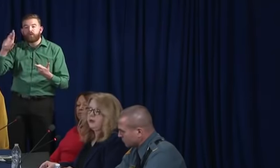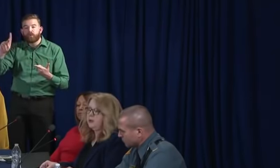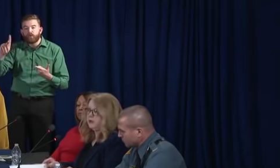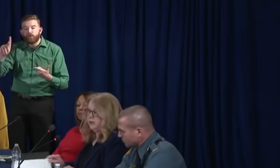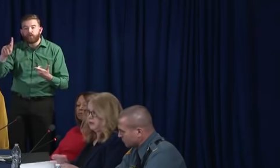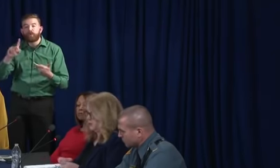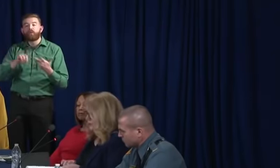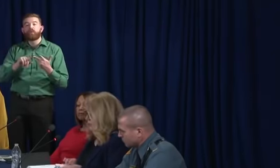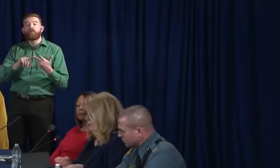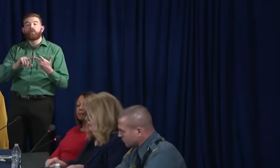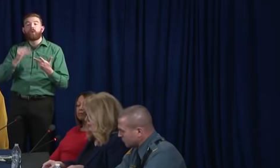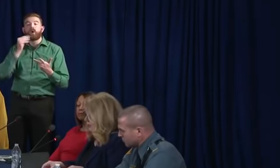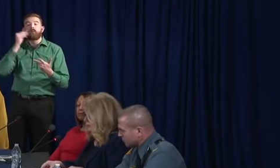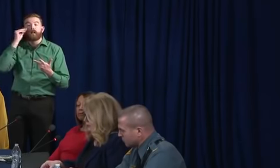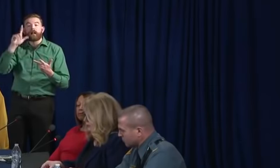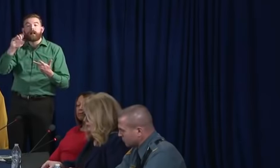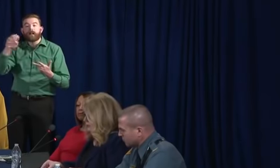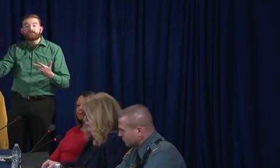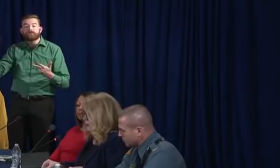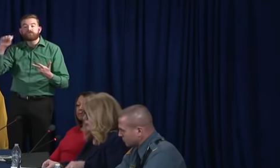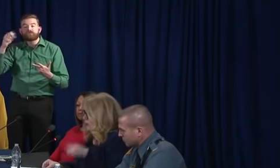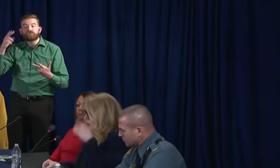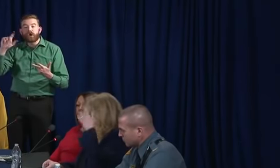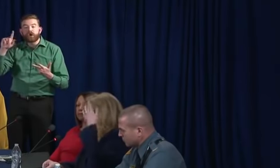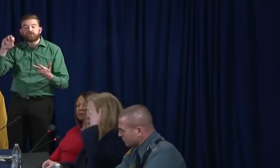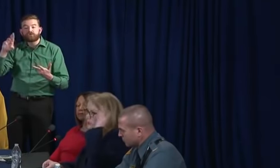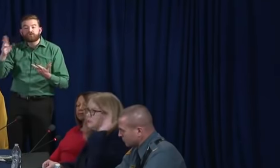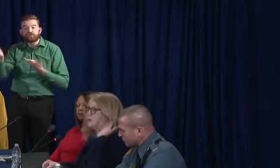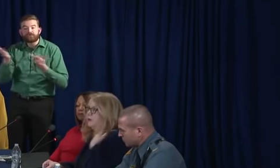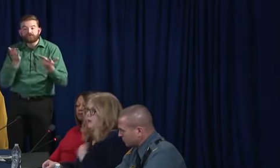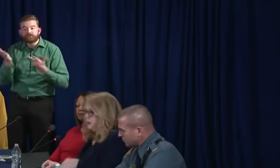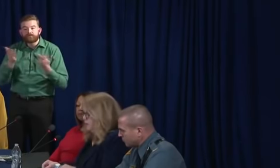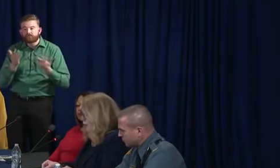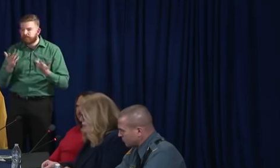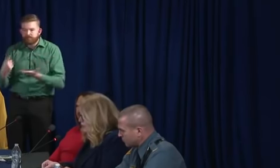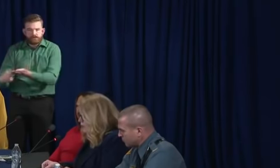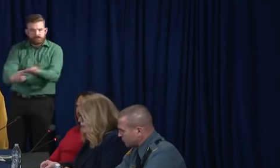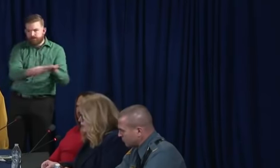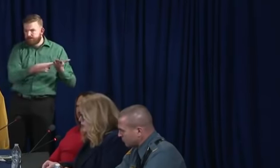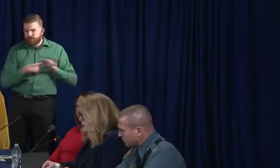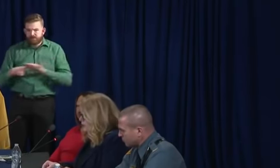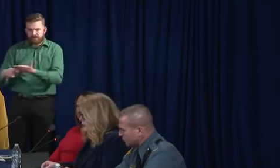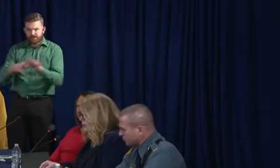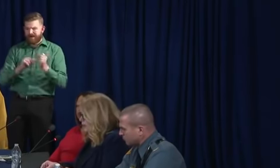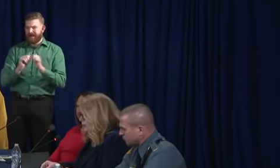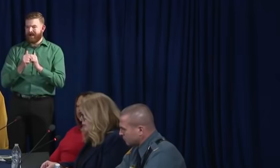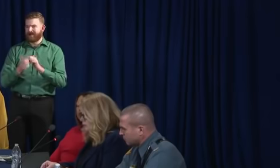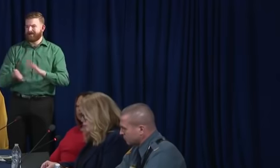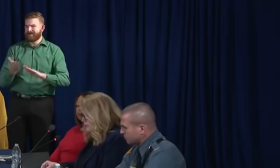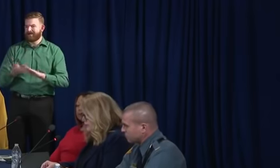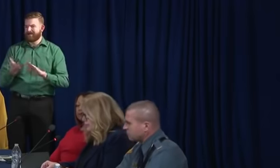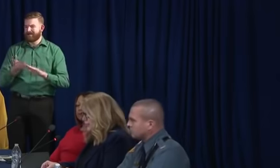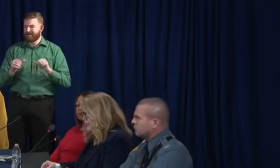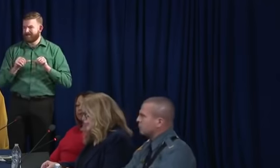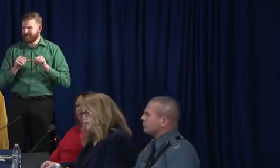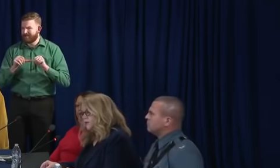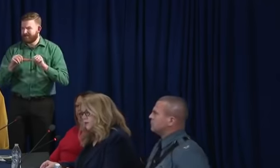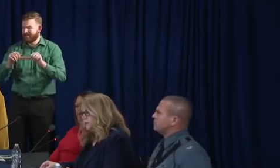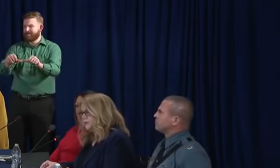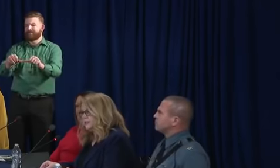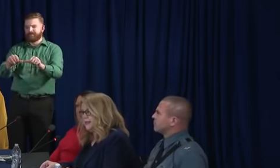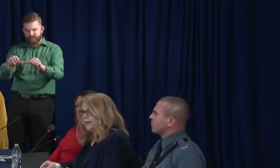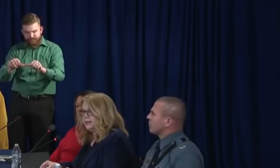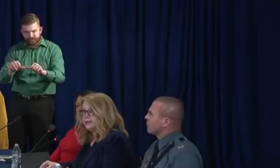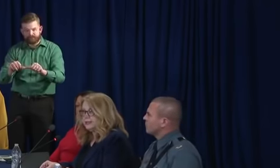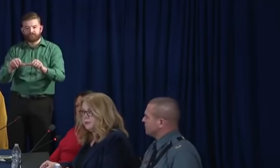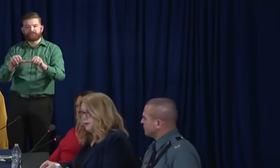other vital providers across the state. We are continuing to support them in a variety of ways. We've changed many of our rules to make it easier for